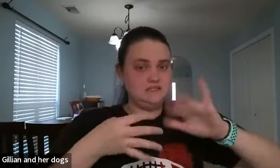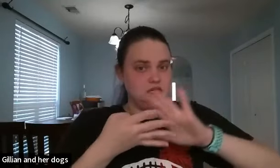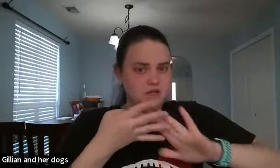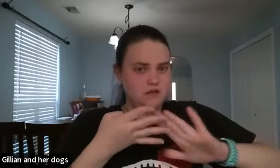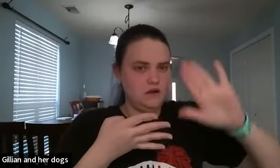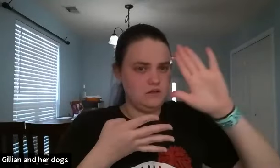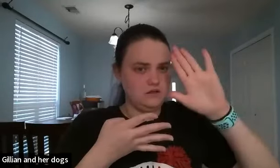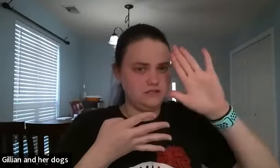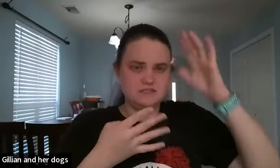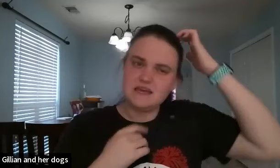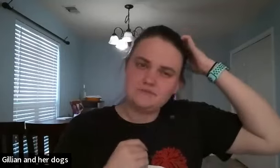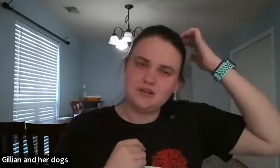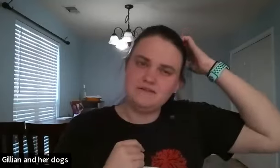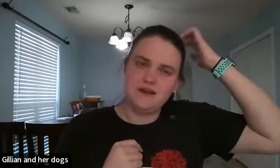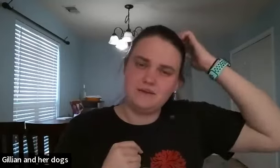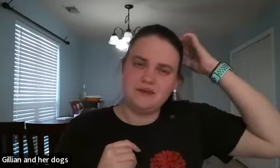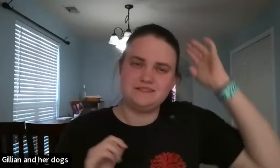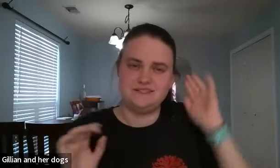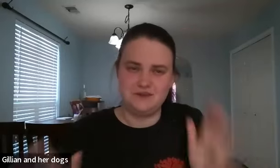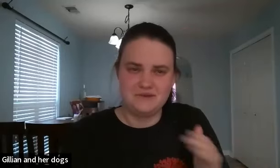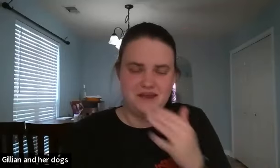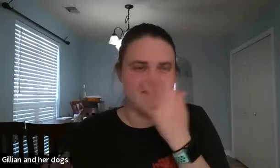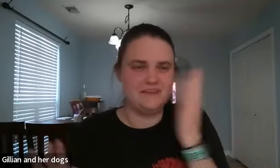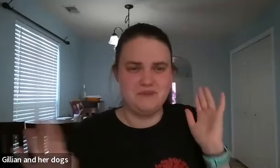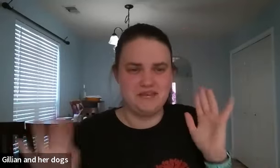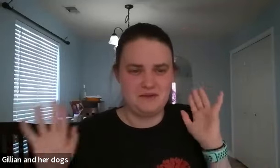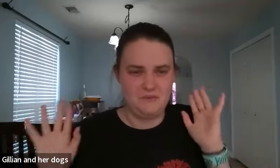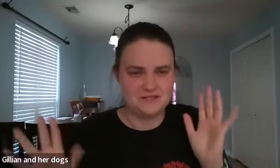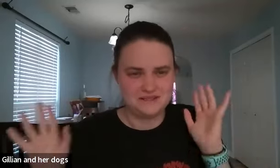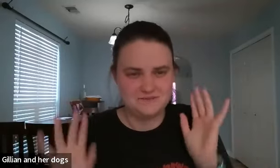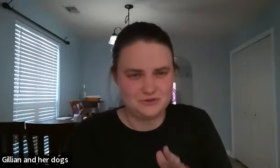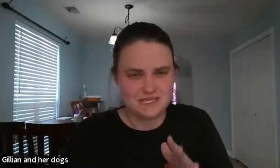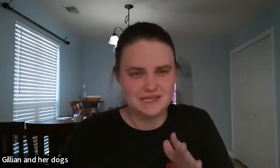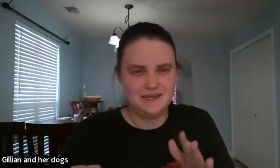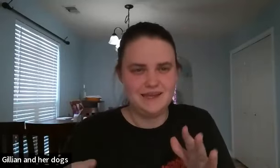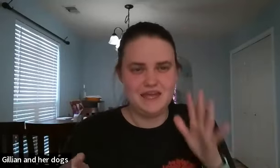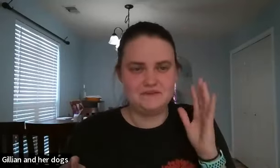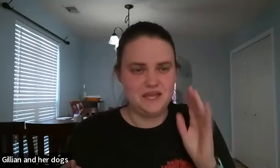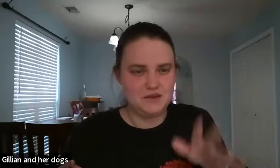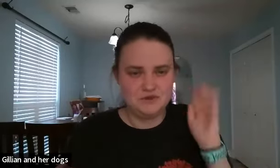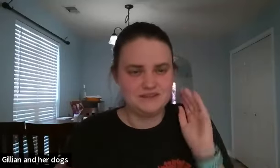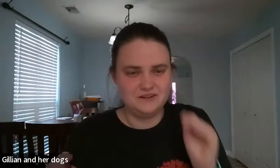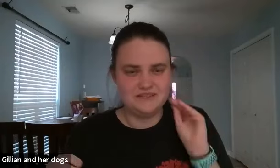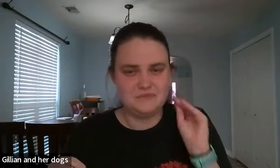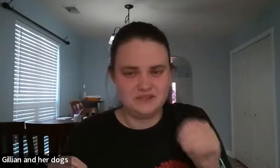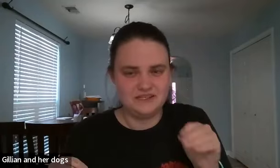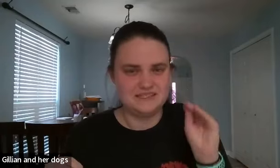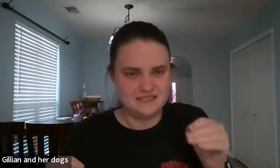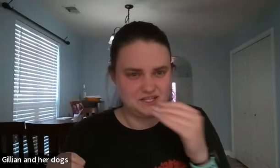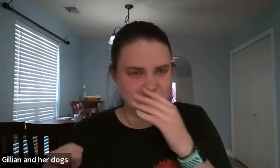in college. I'm trying to figure out how to best describe it. I feel like I'm making it worse and confusing. And if I am, you can literally say, please, this is actually making